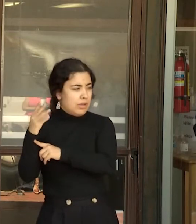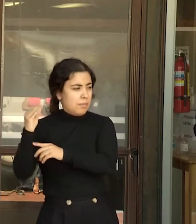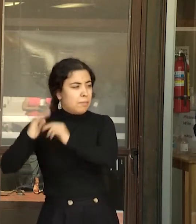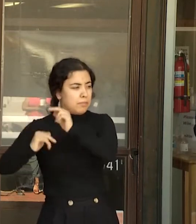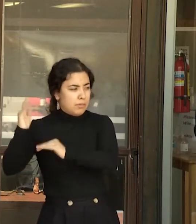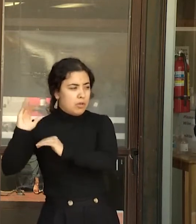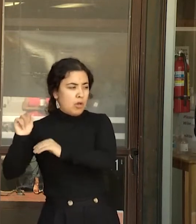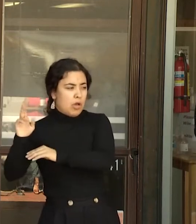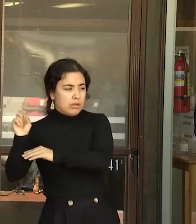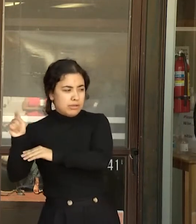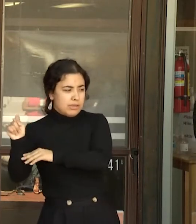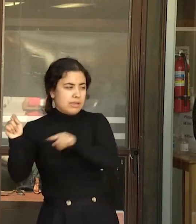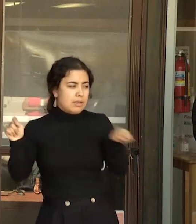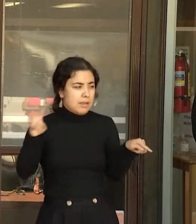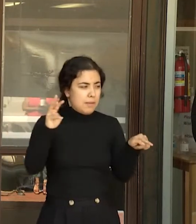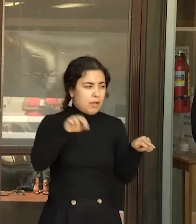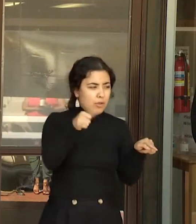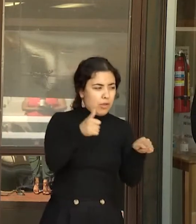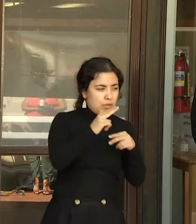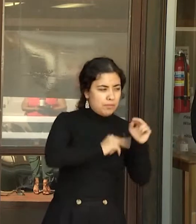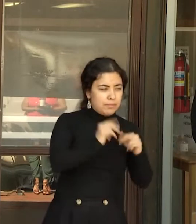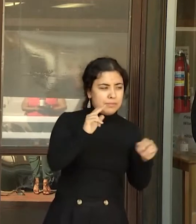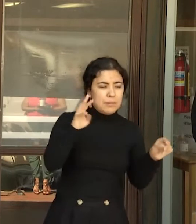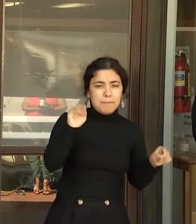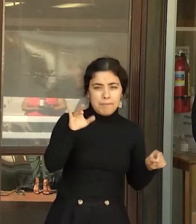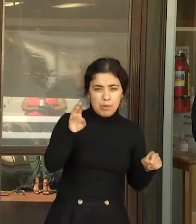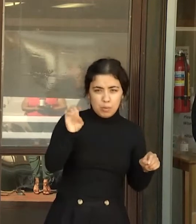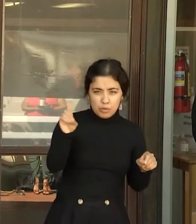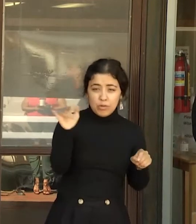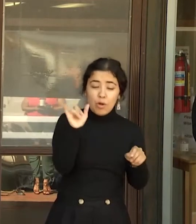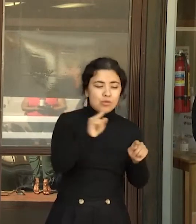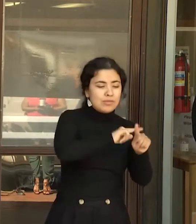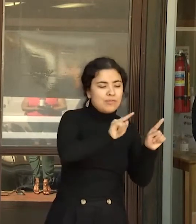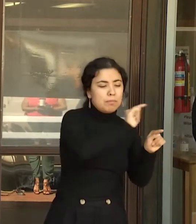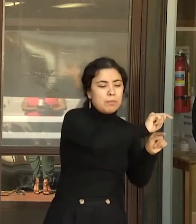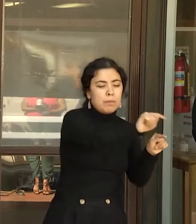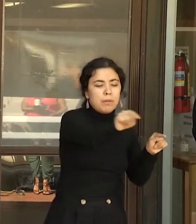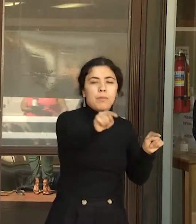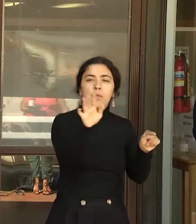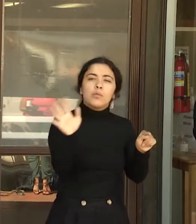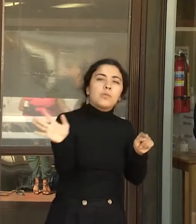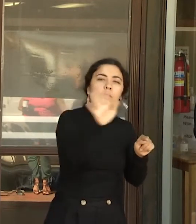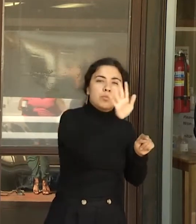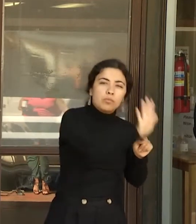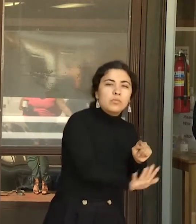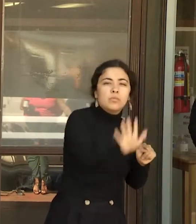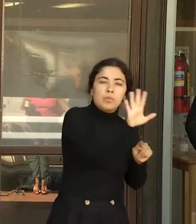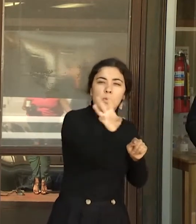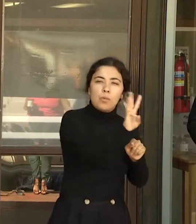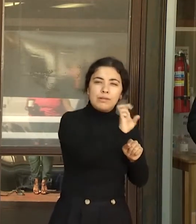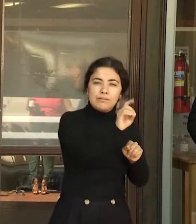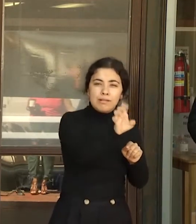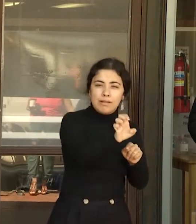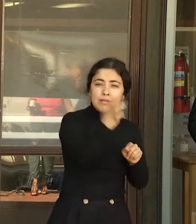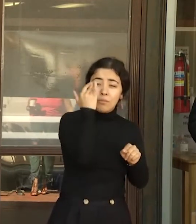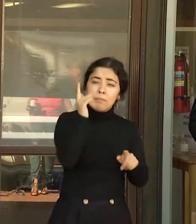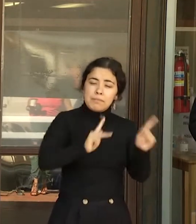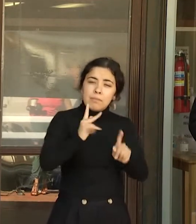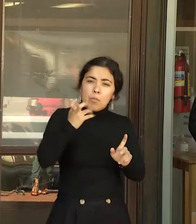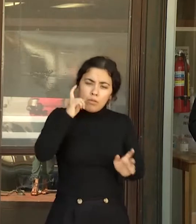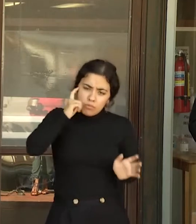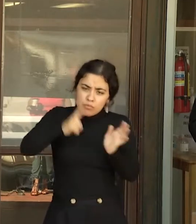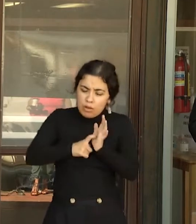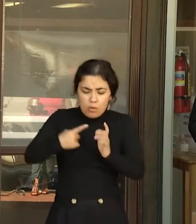we also have been establishing pop-up locations throughout the greater West Side region to let people know that we're here to help them, because